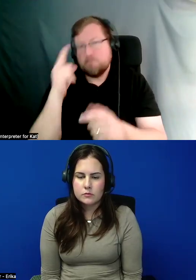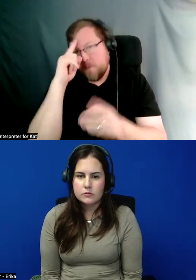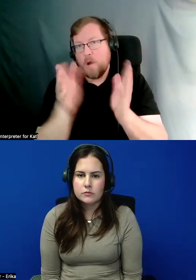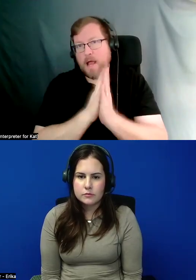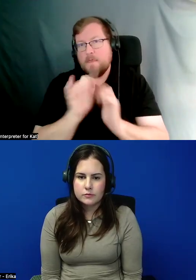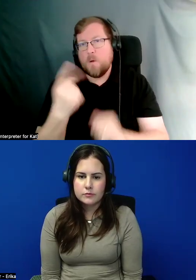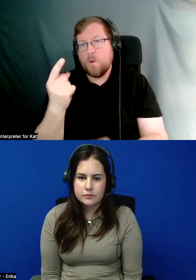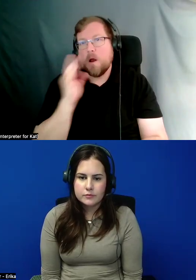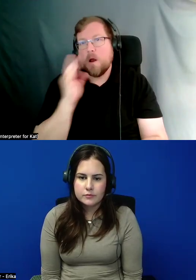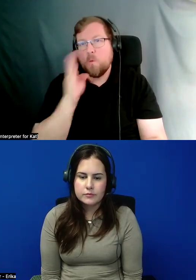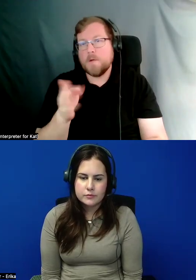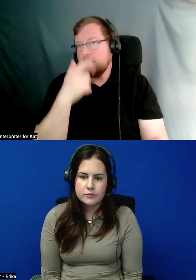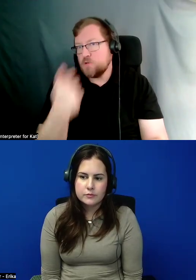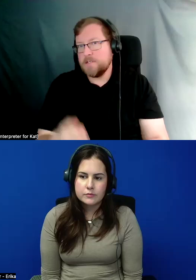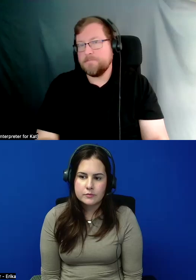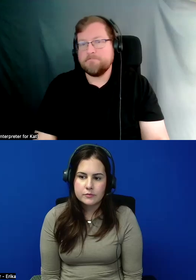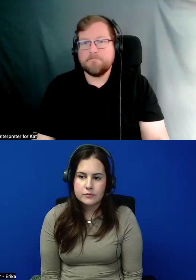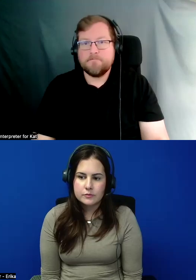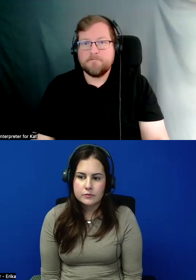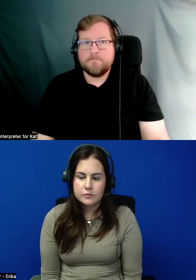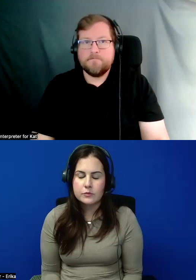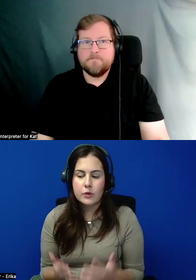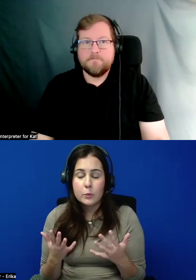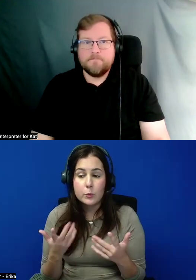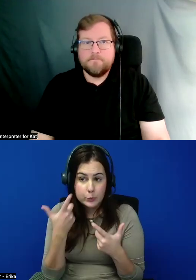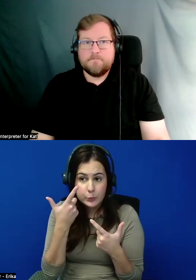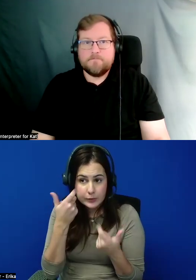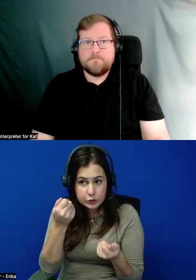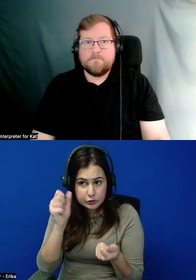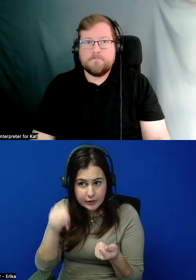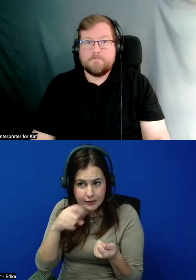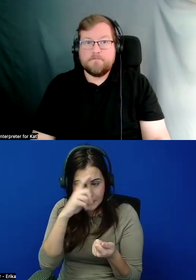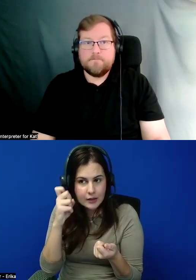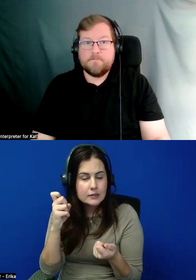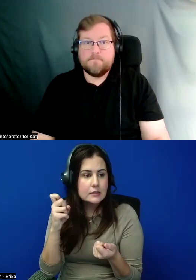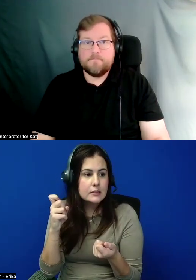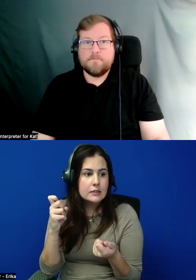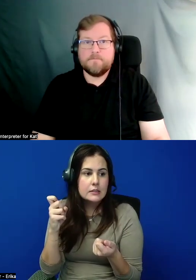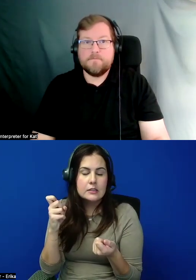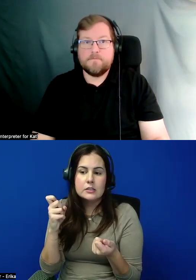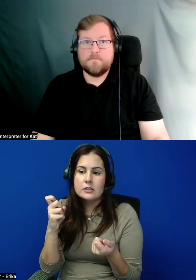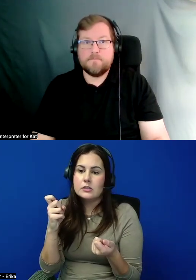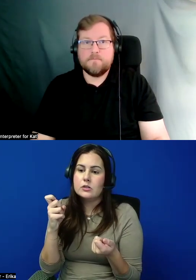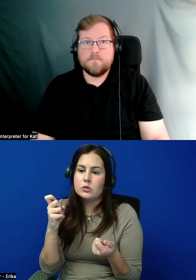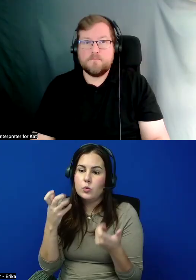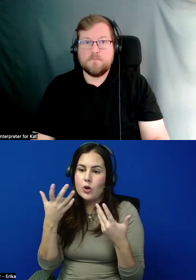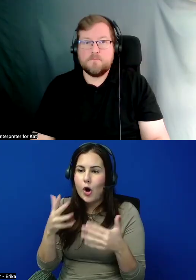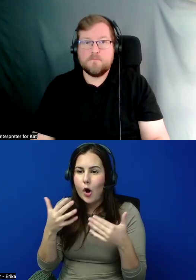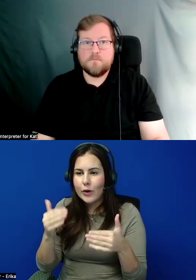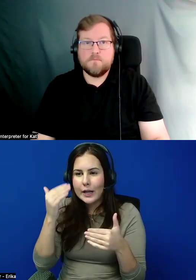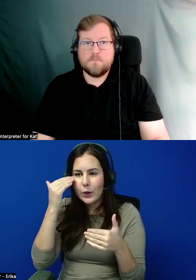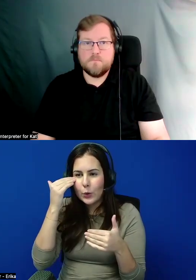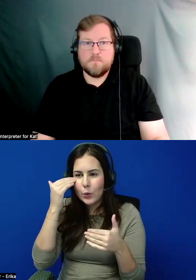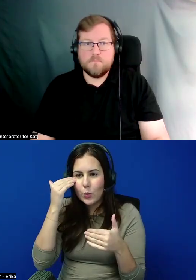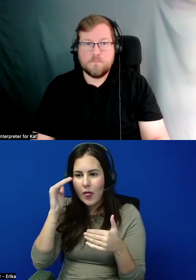interesting. Actually, it was interesting because we were fortunate in that we already knew the Peruvian group